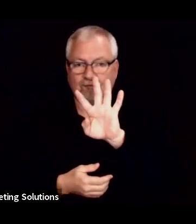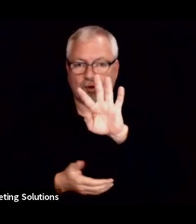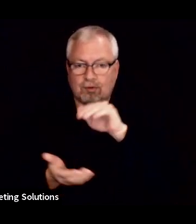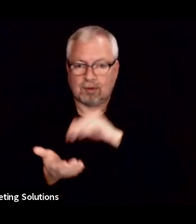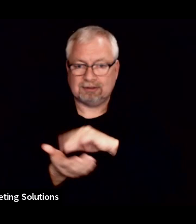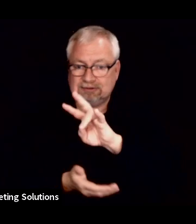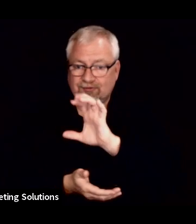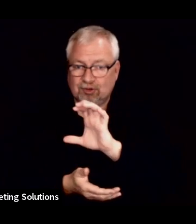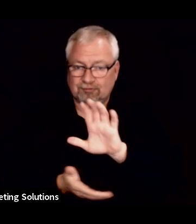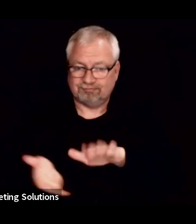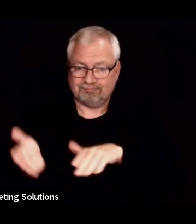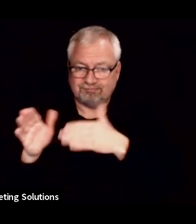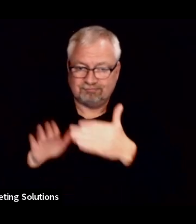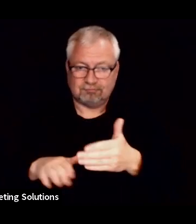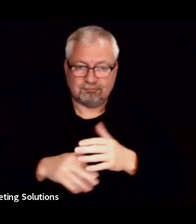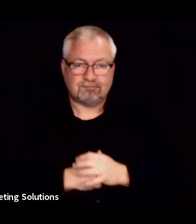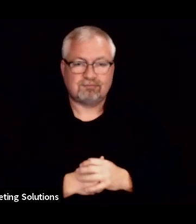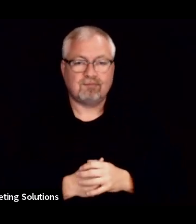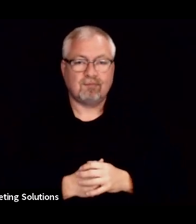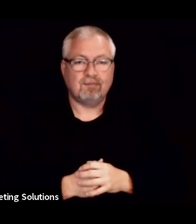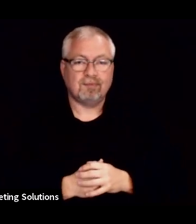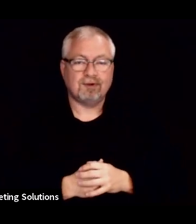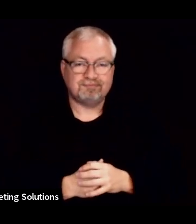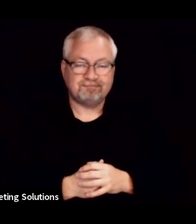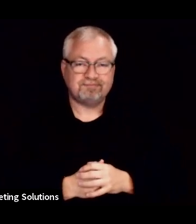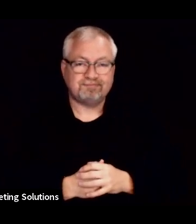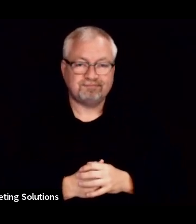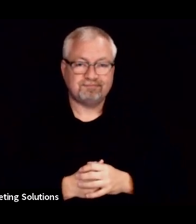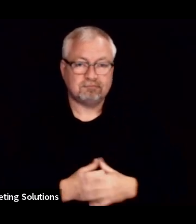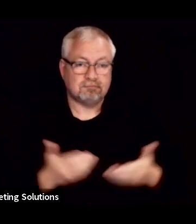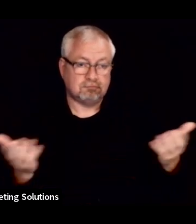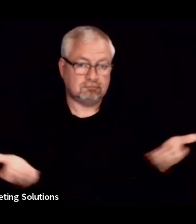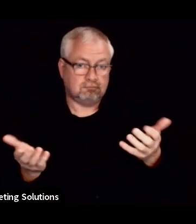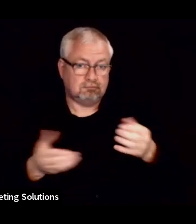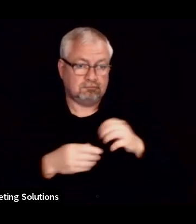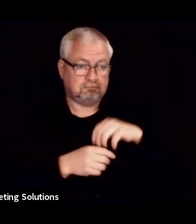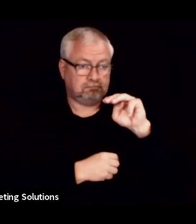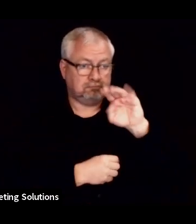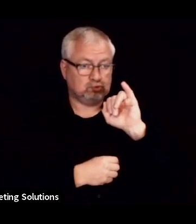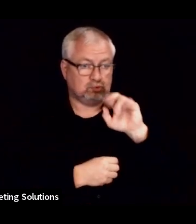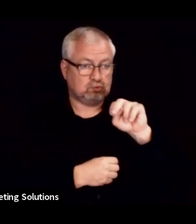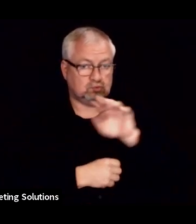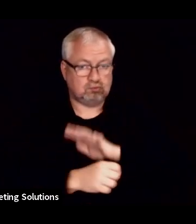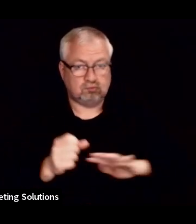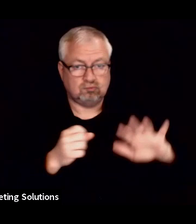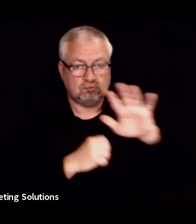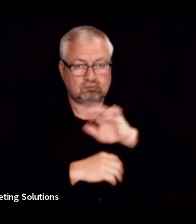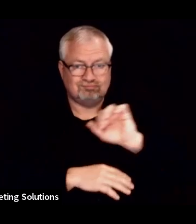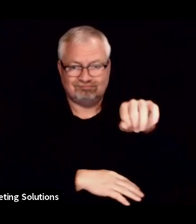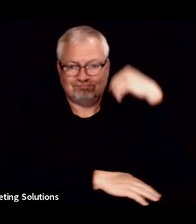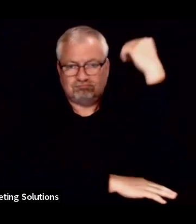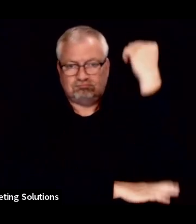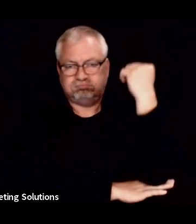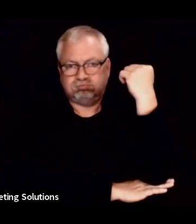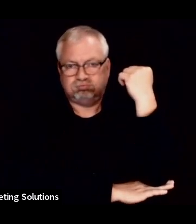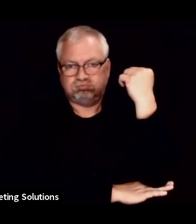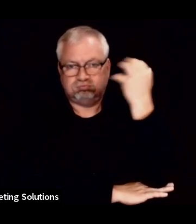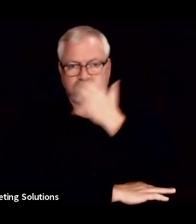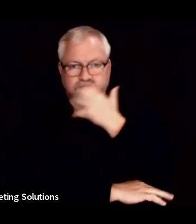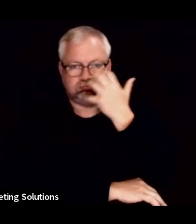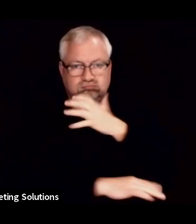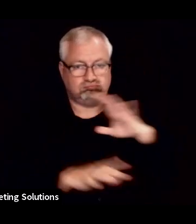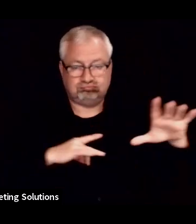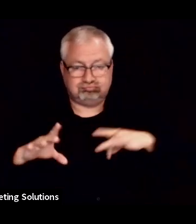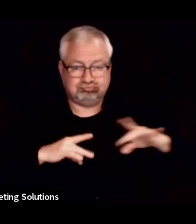Minnesota, we had a record high number of new cases for the day, up more than